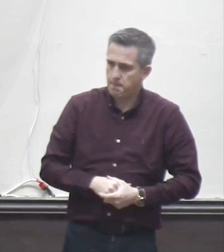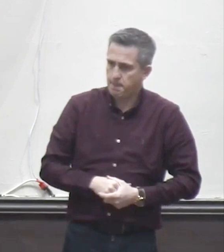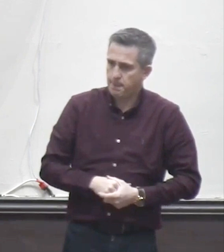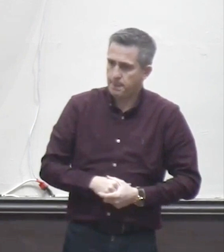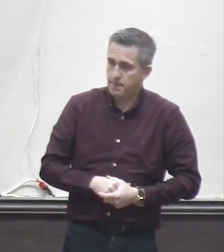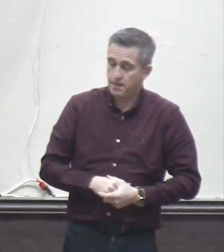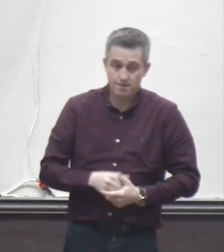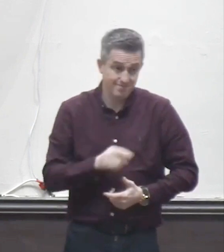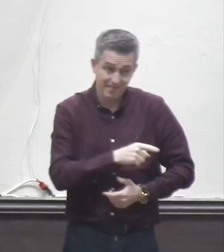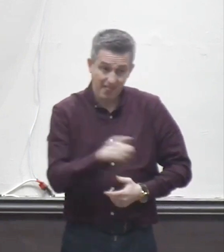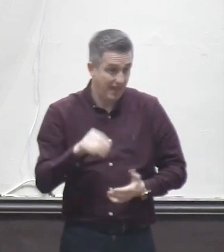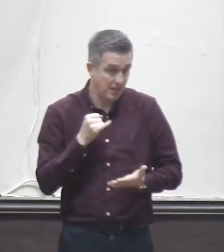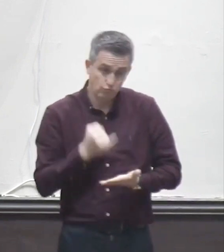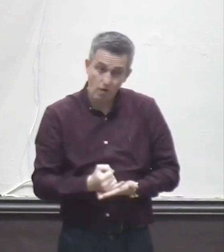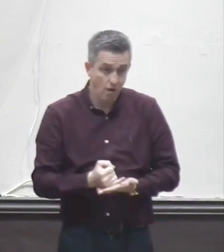This is incorrect.